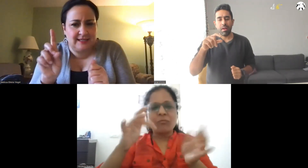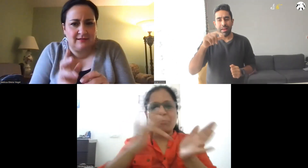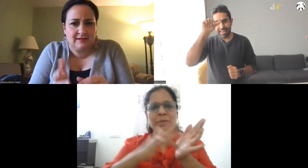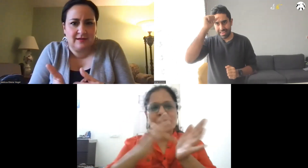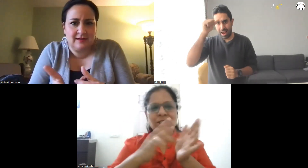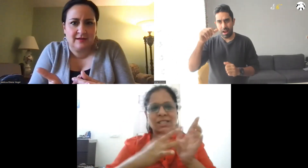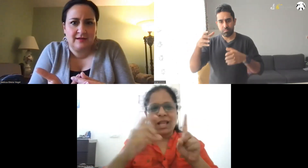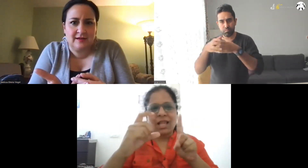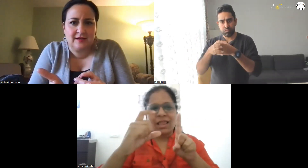You came to India